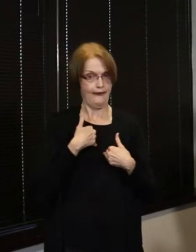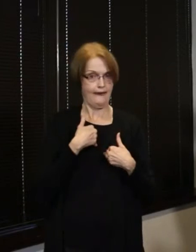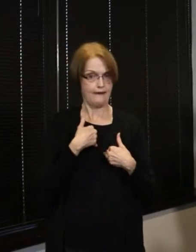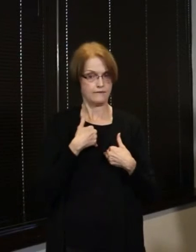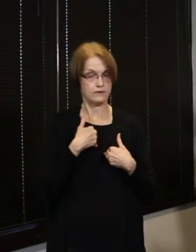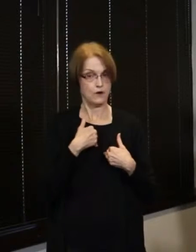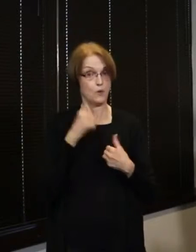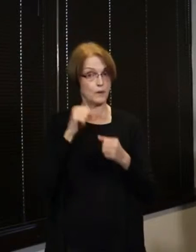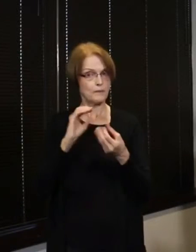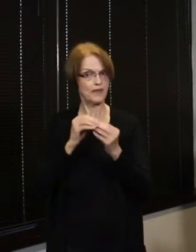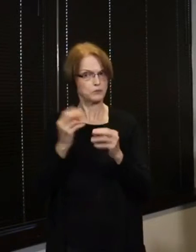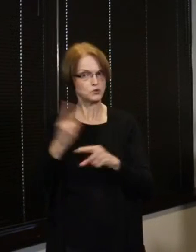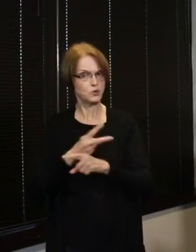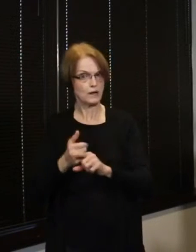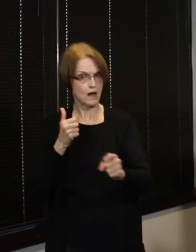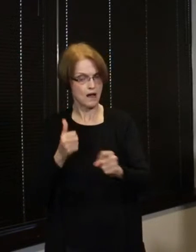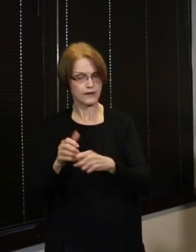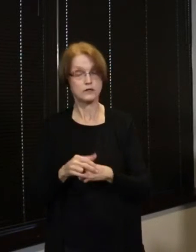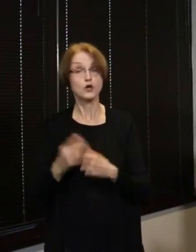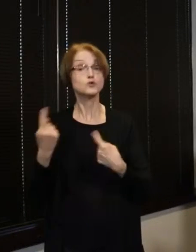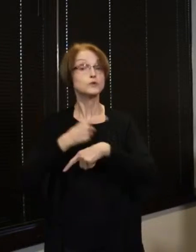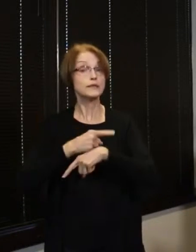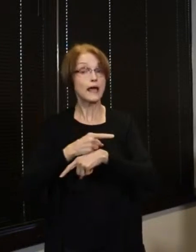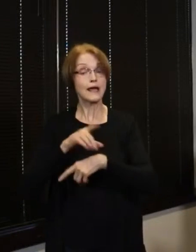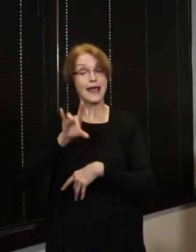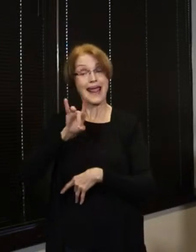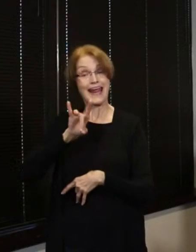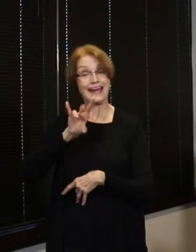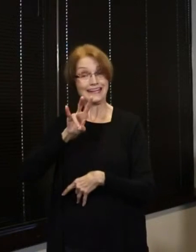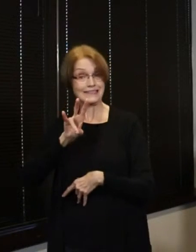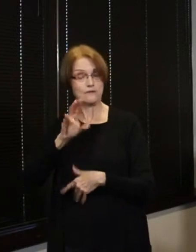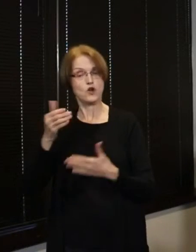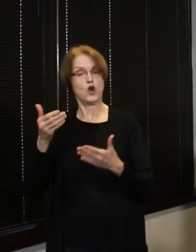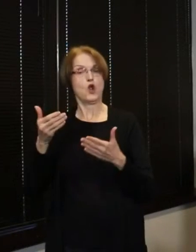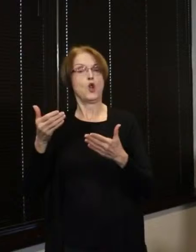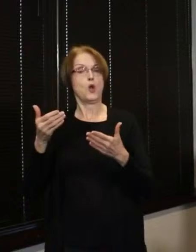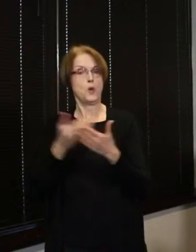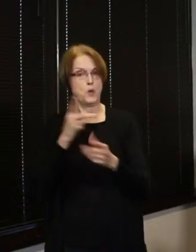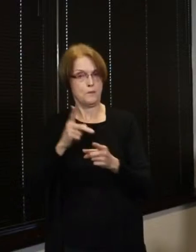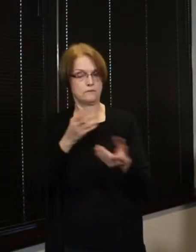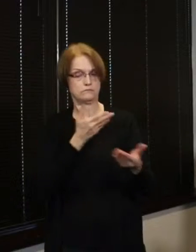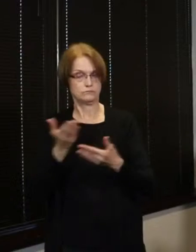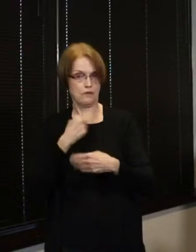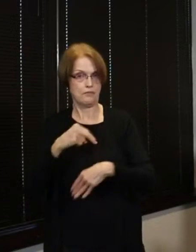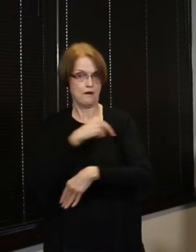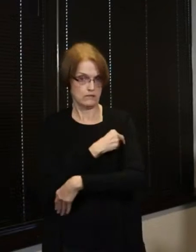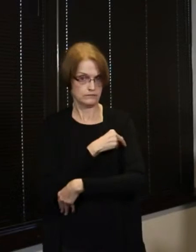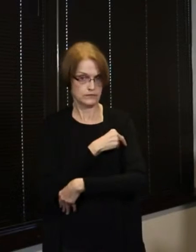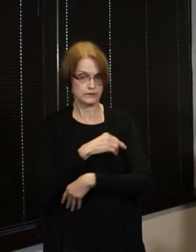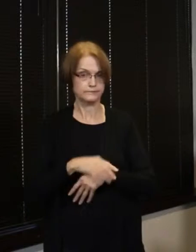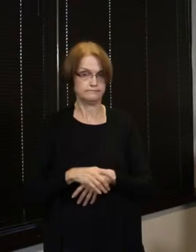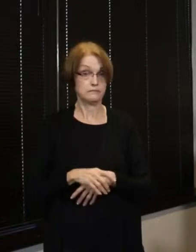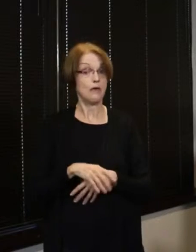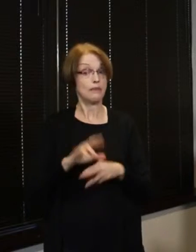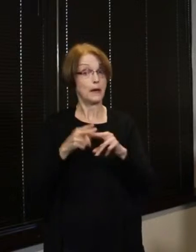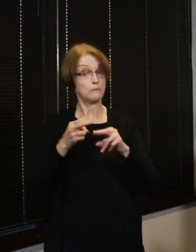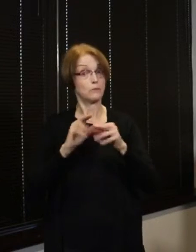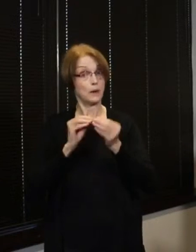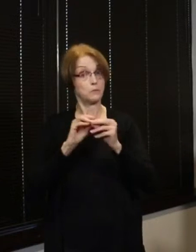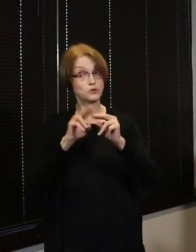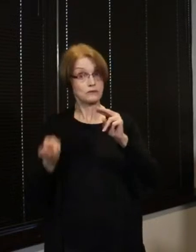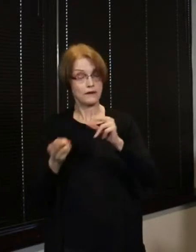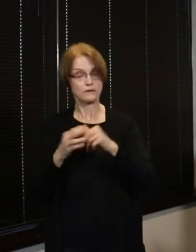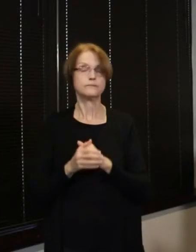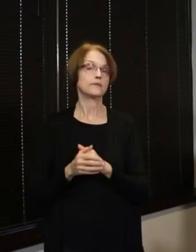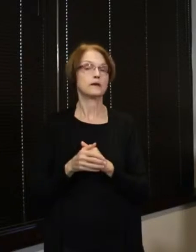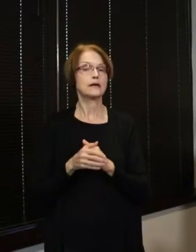2-day lag. So today, we're reporting 87 new COVID admissions, which is coming down. Our